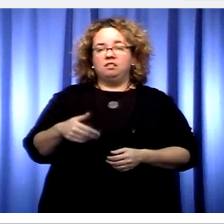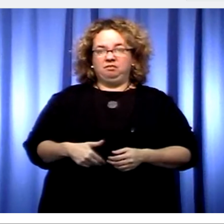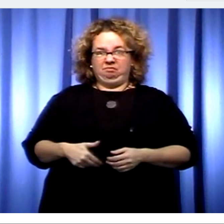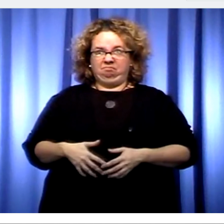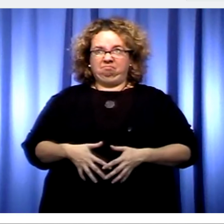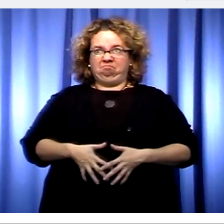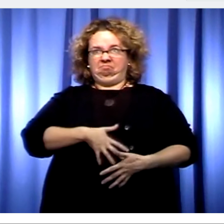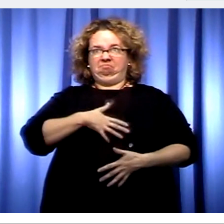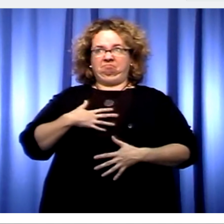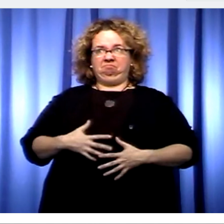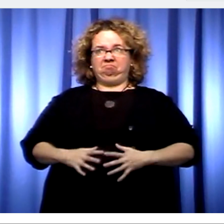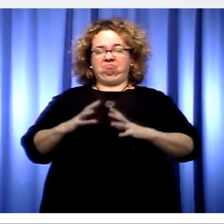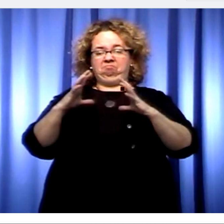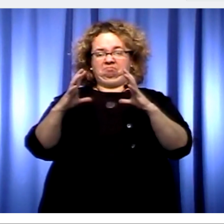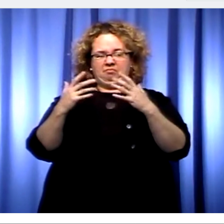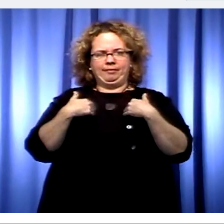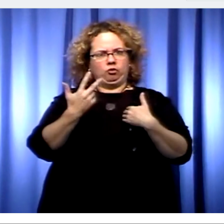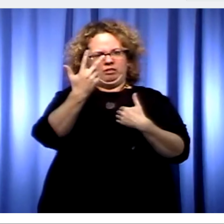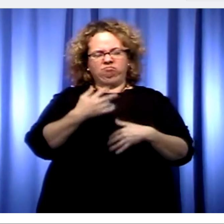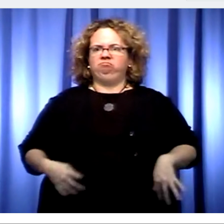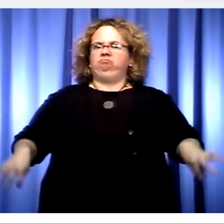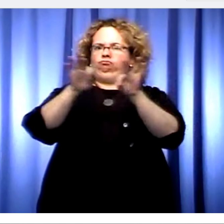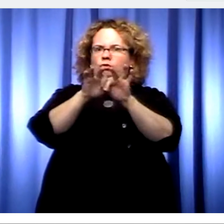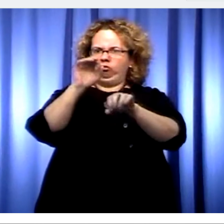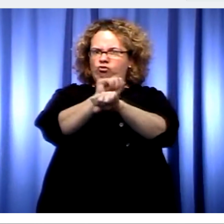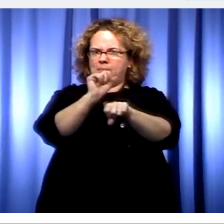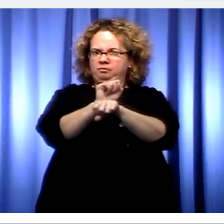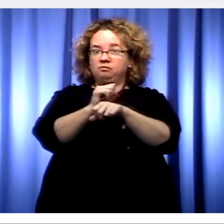work within the digestive system today.